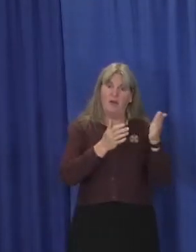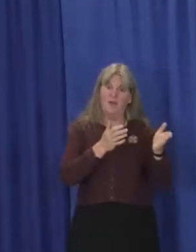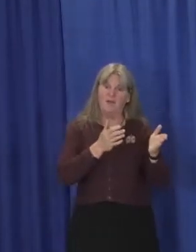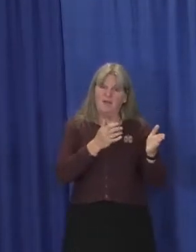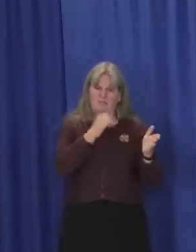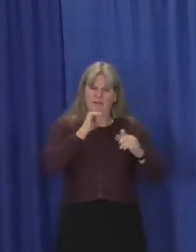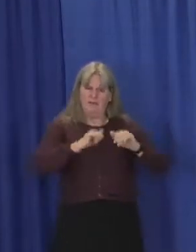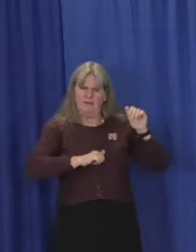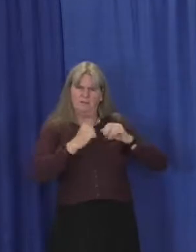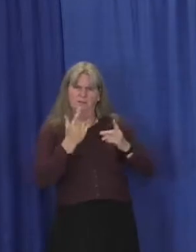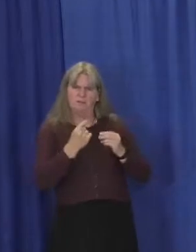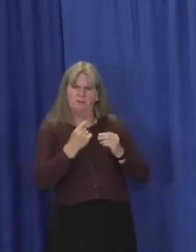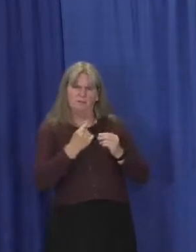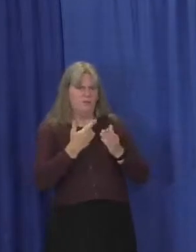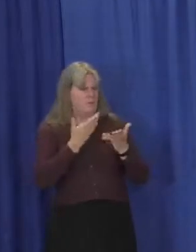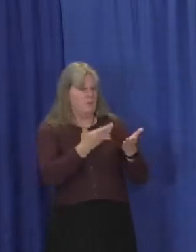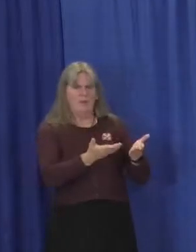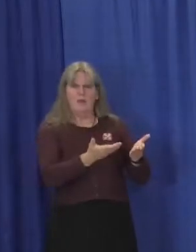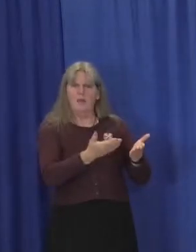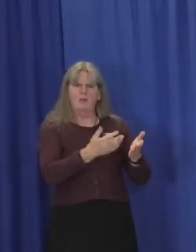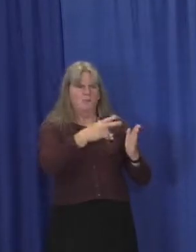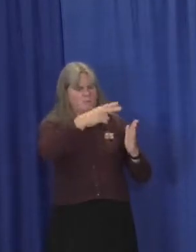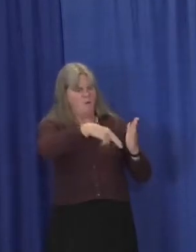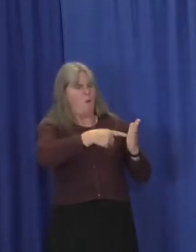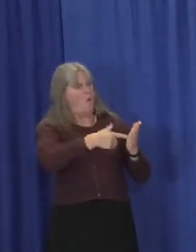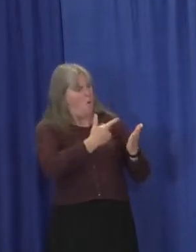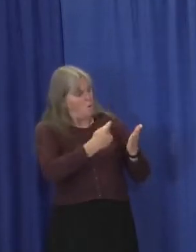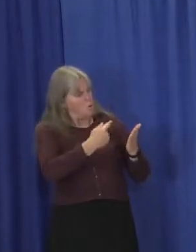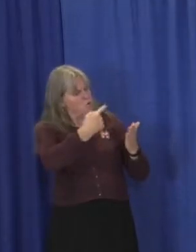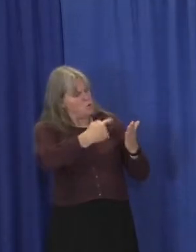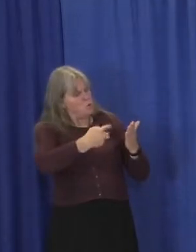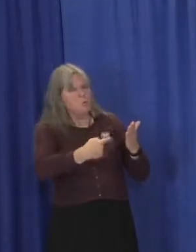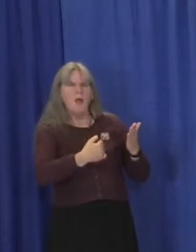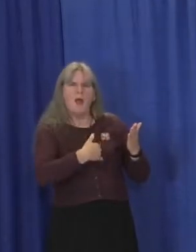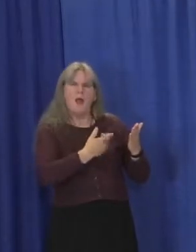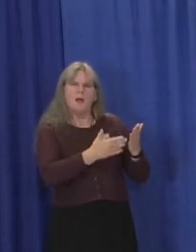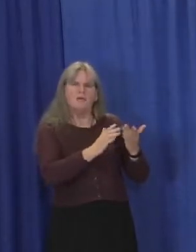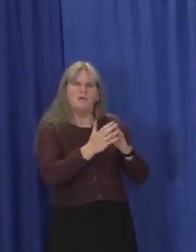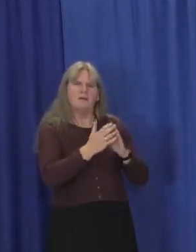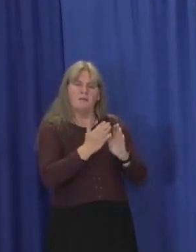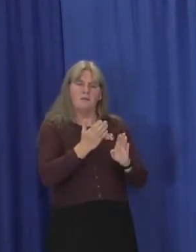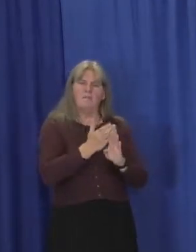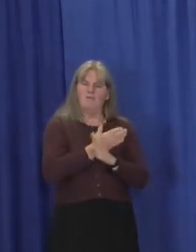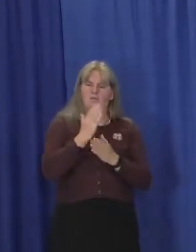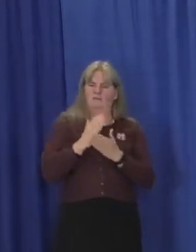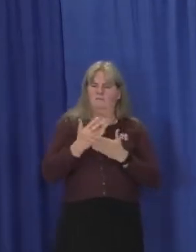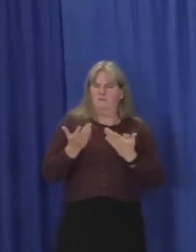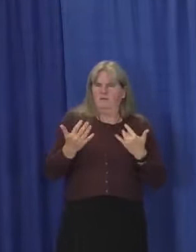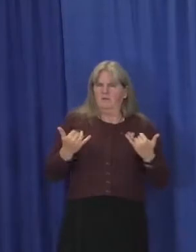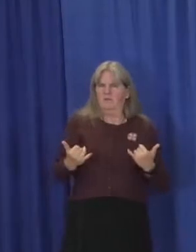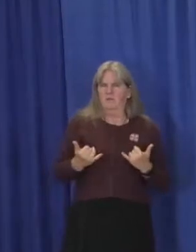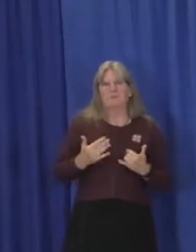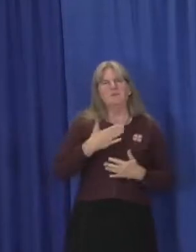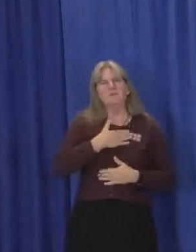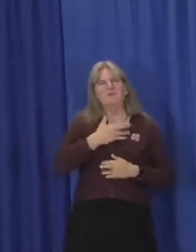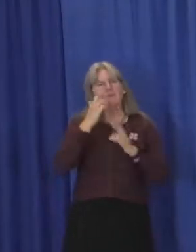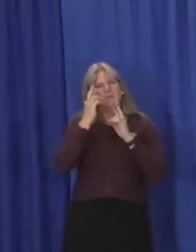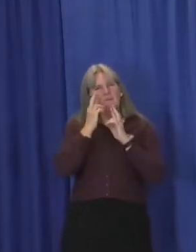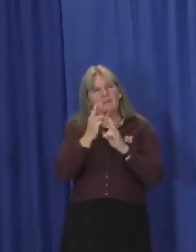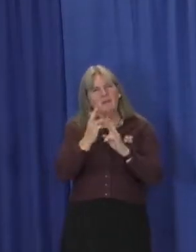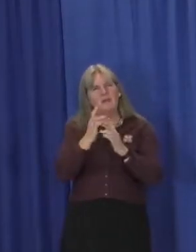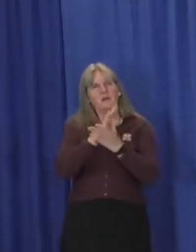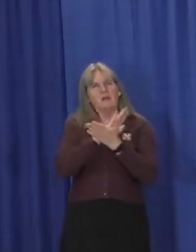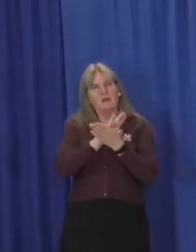not sure about how to use the tools we have. Before I end today, I want to remind you, please be respectful and kind